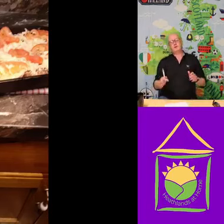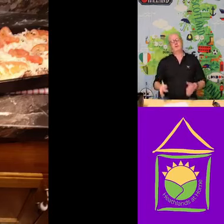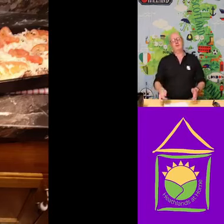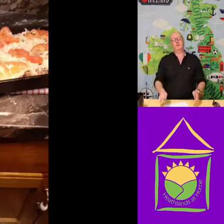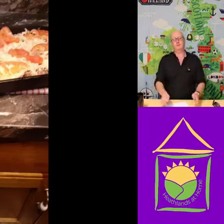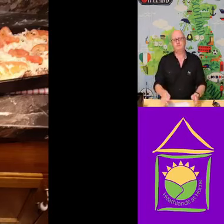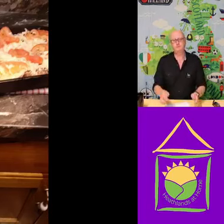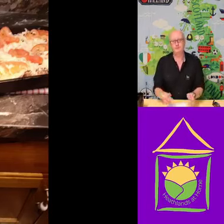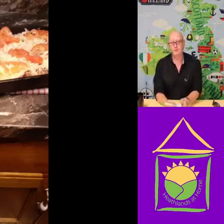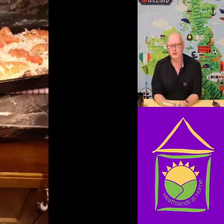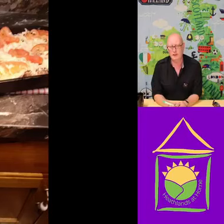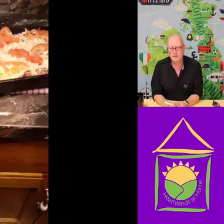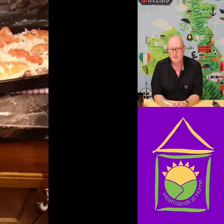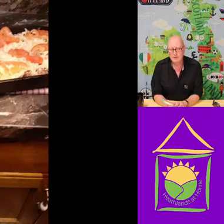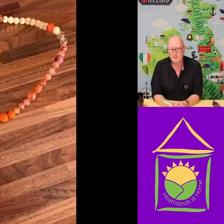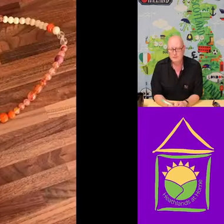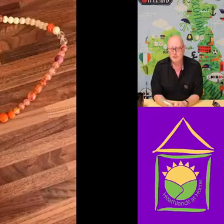beef. Yeah.